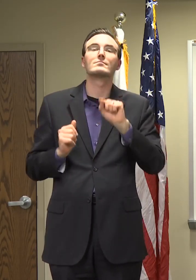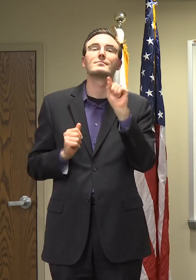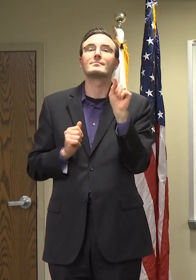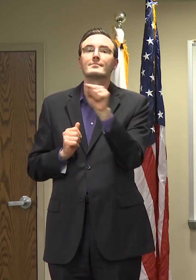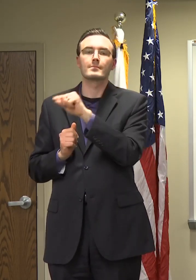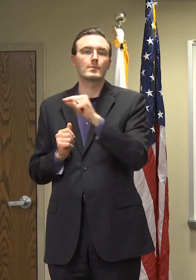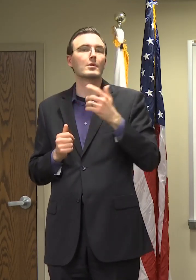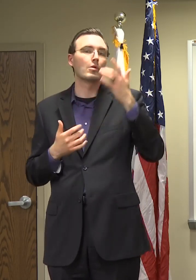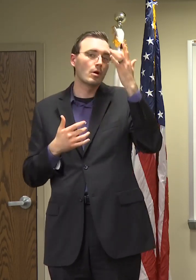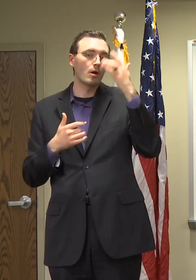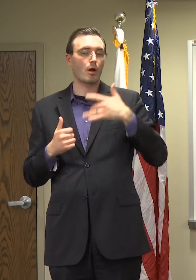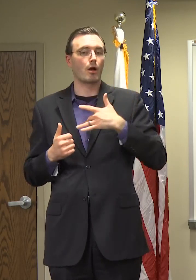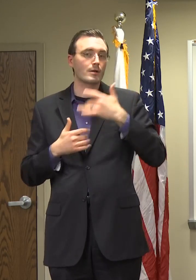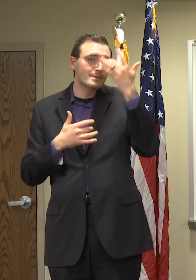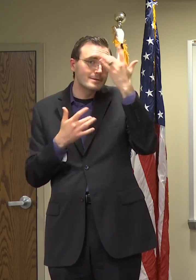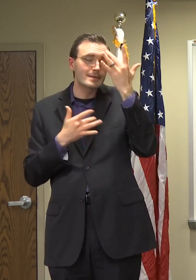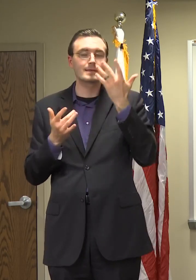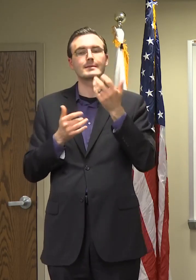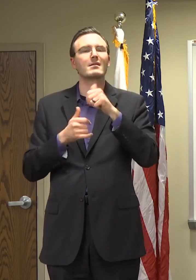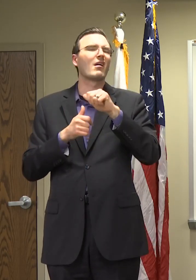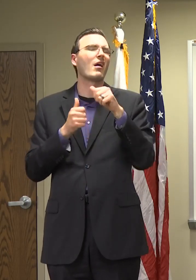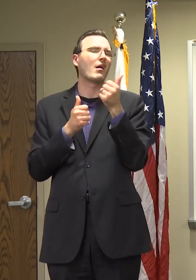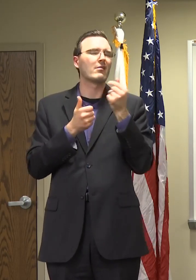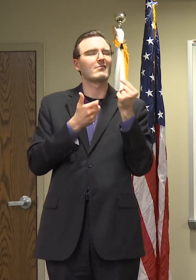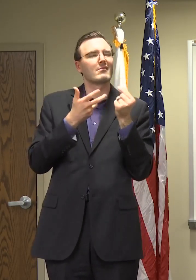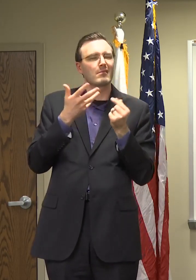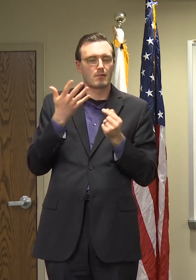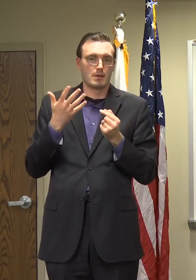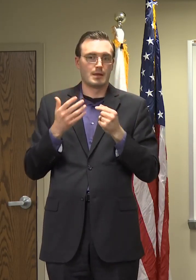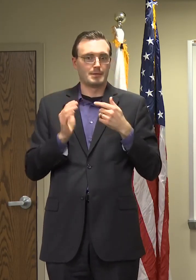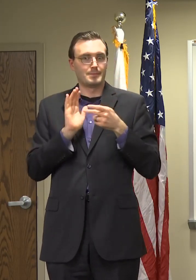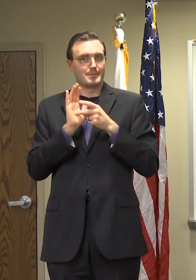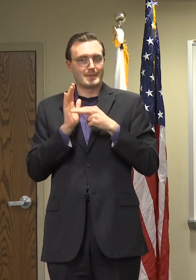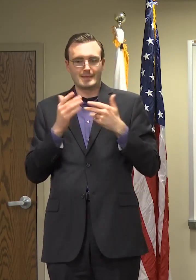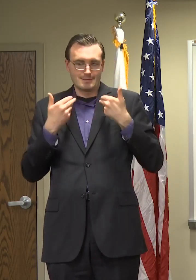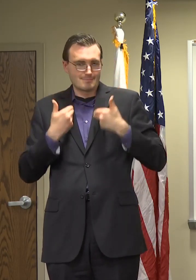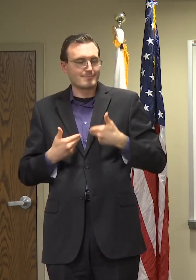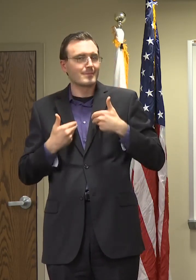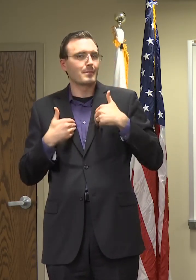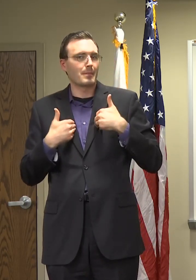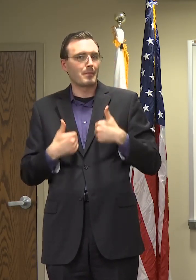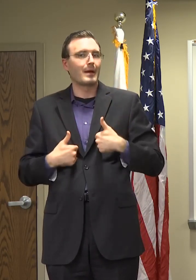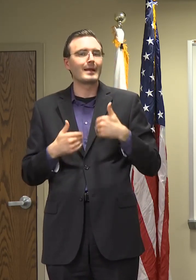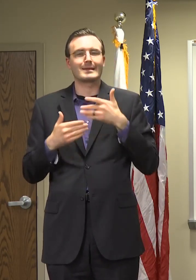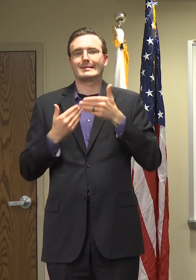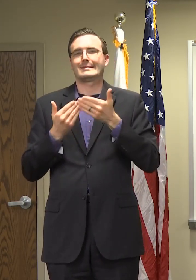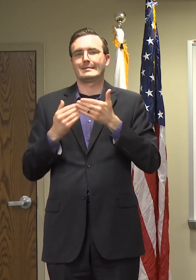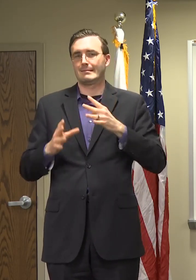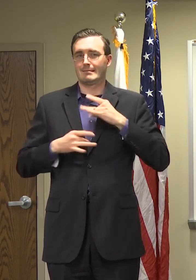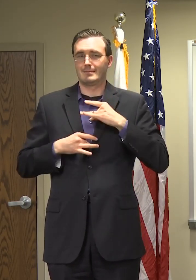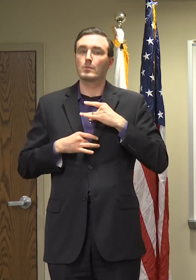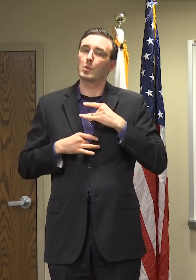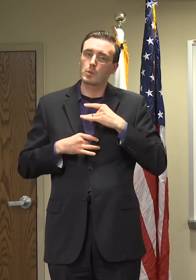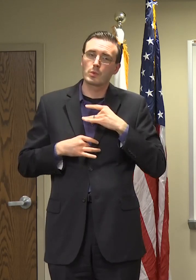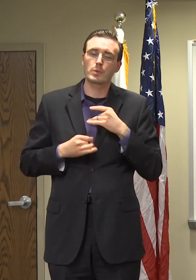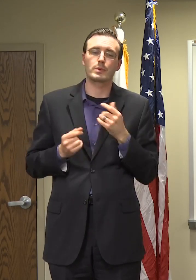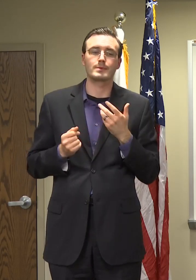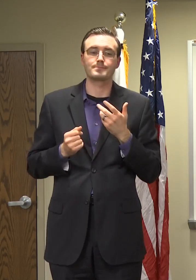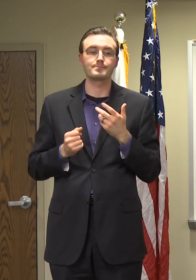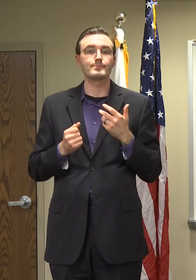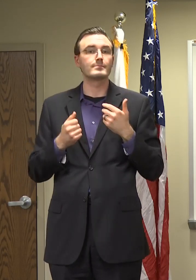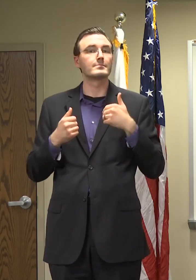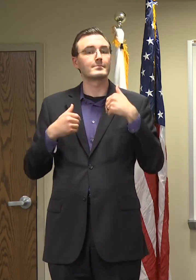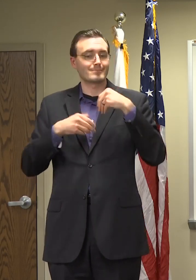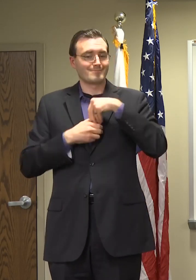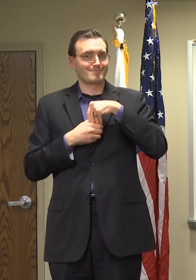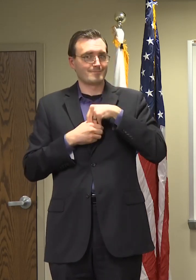tested. Immunocompromised, so it becomes important for those individuals as well. Healthcare workers, including long-term and